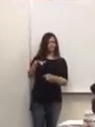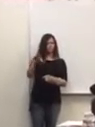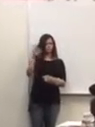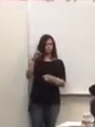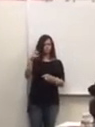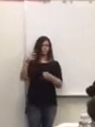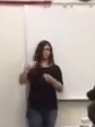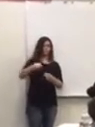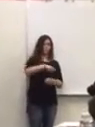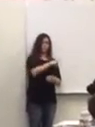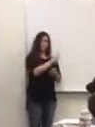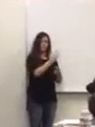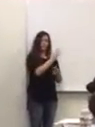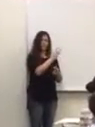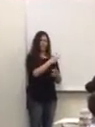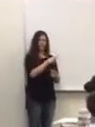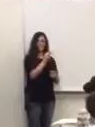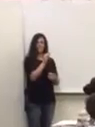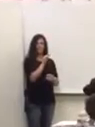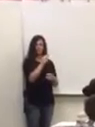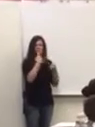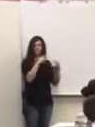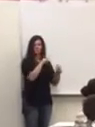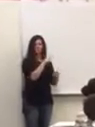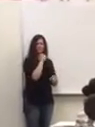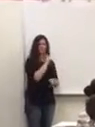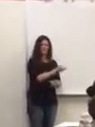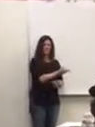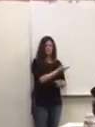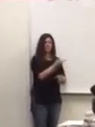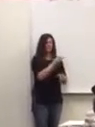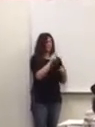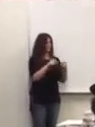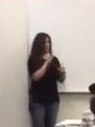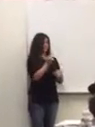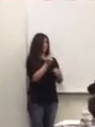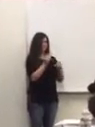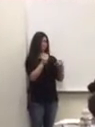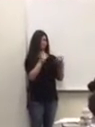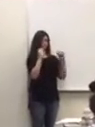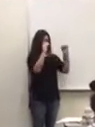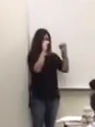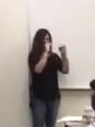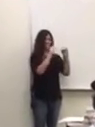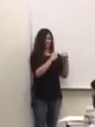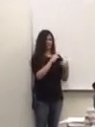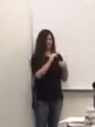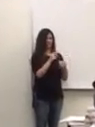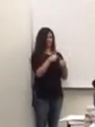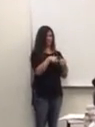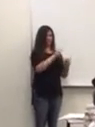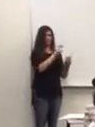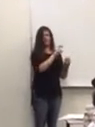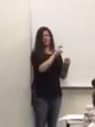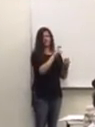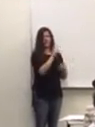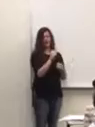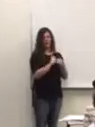load so I've got that font installed on my computer at home, but if I transfer it to this computer is going to go, and look through its